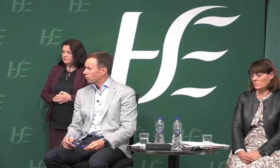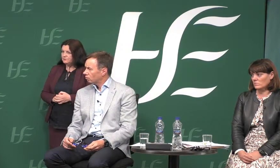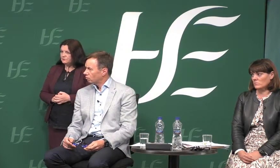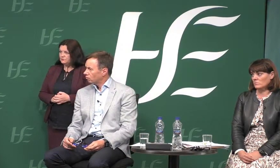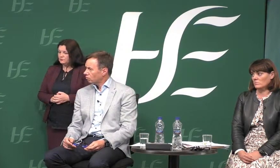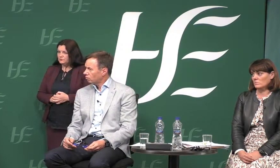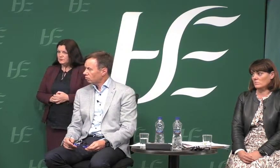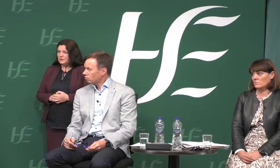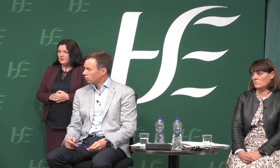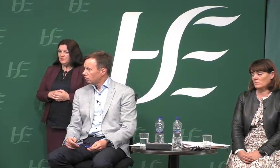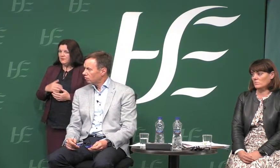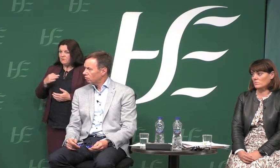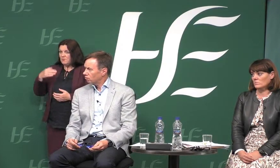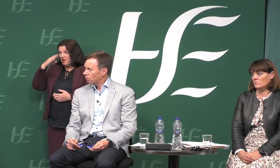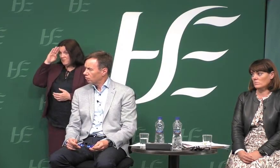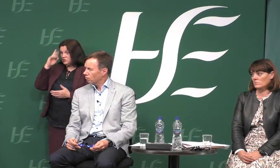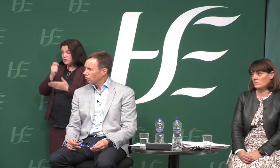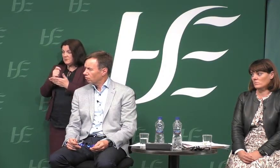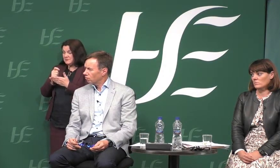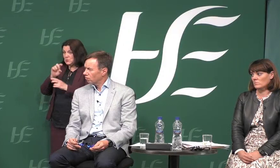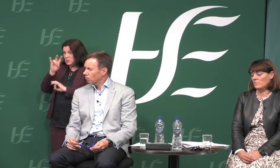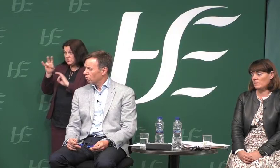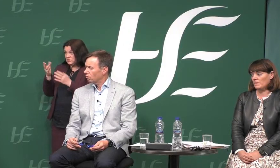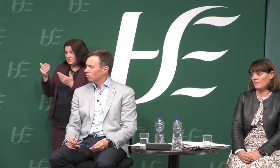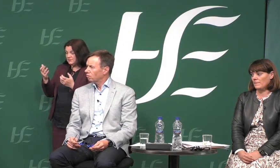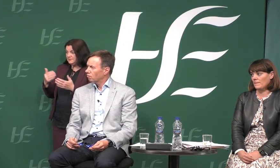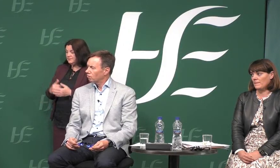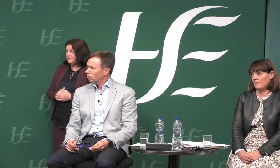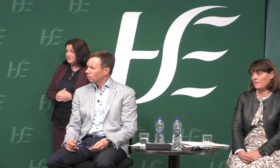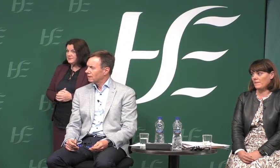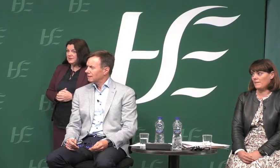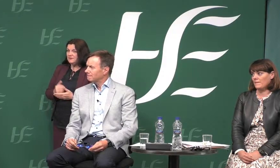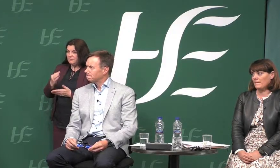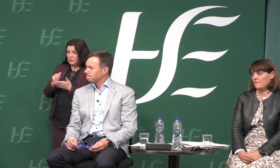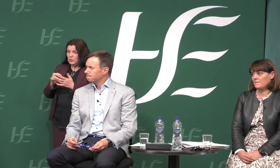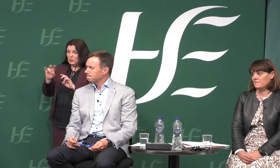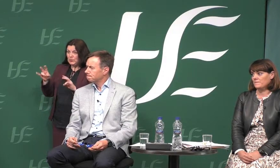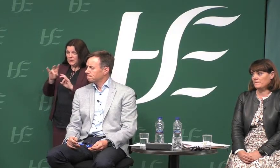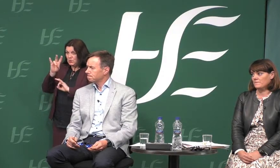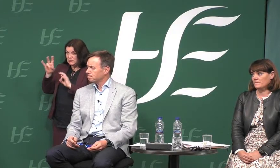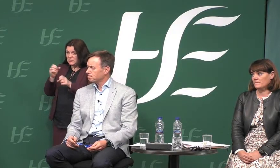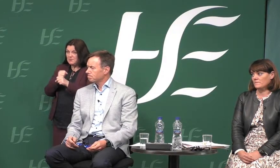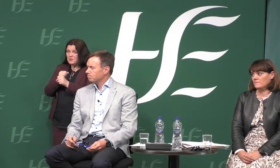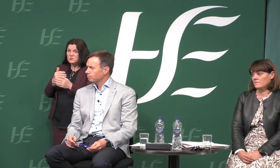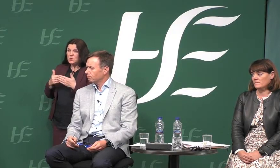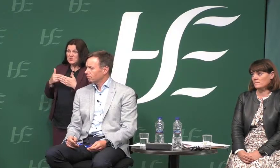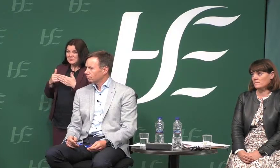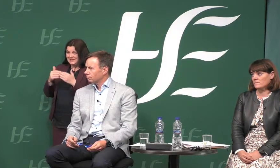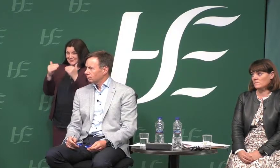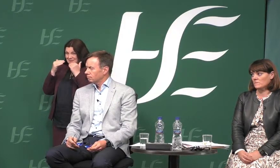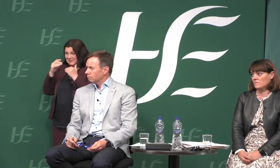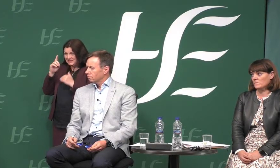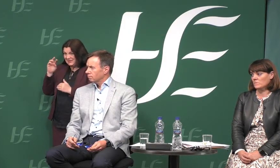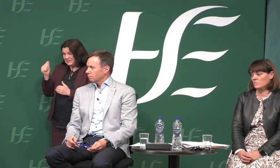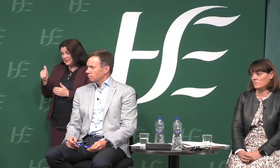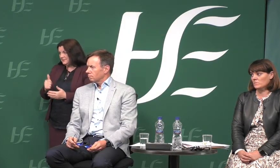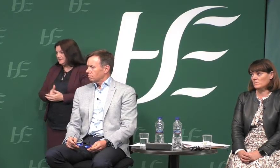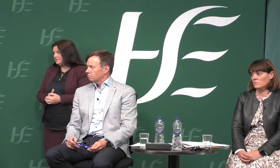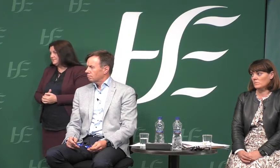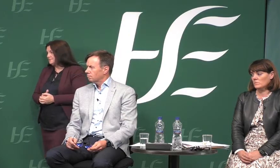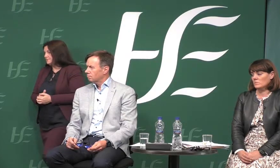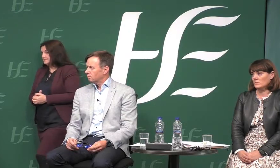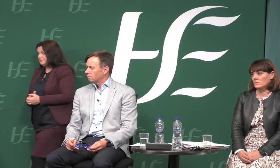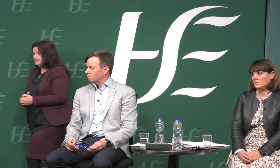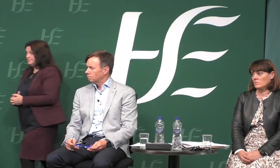Paul Cullen from the Irish Times. A few quick questions about data. Do we have